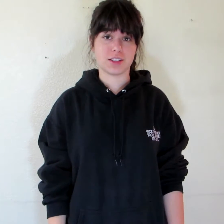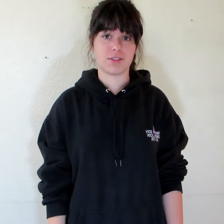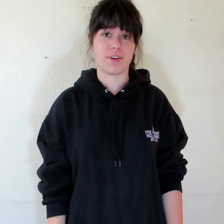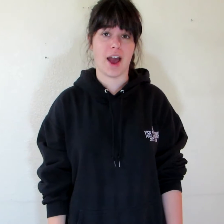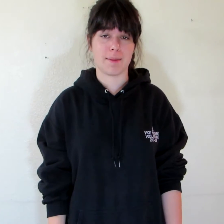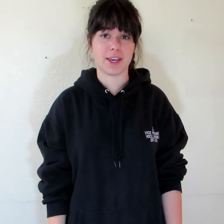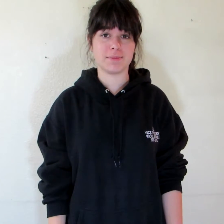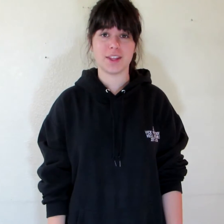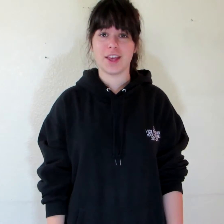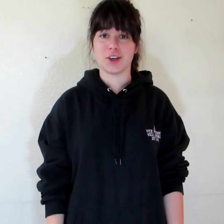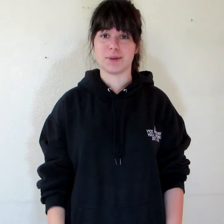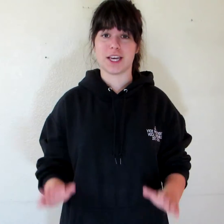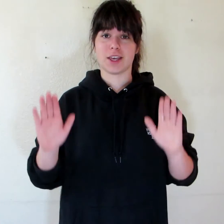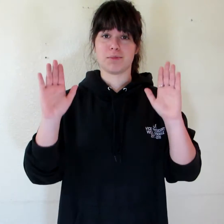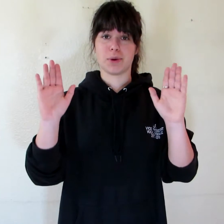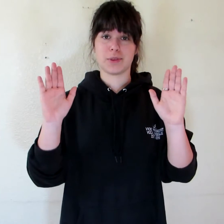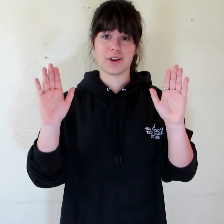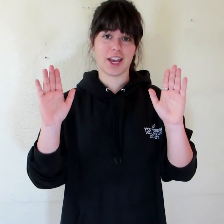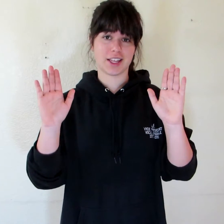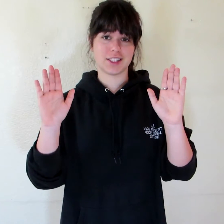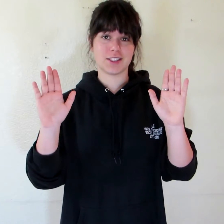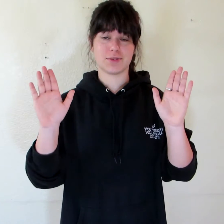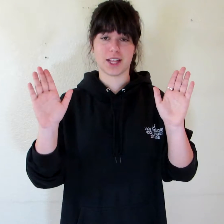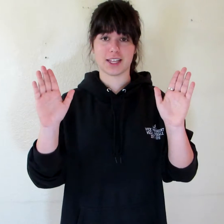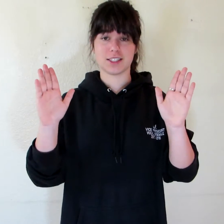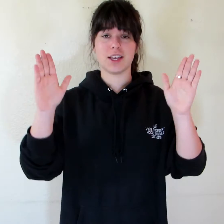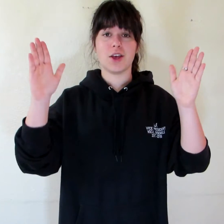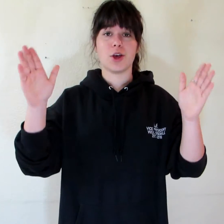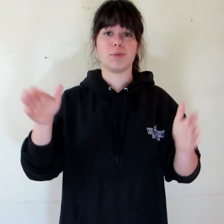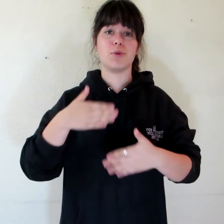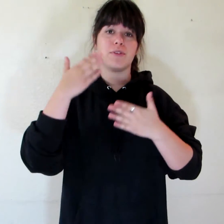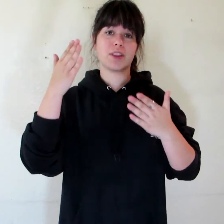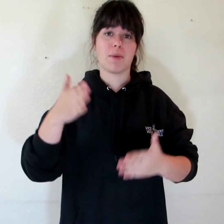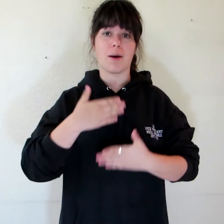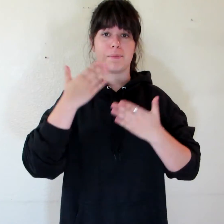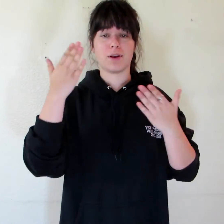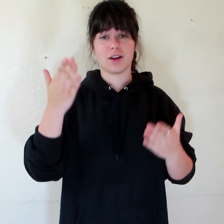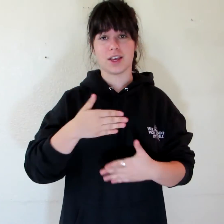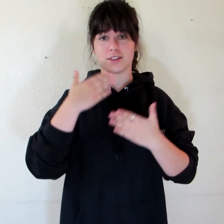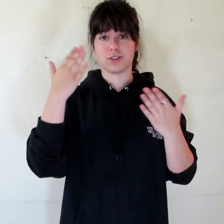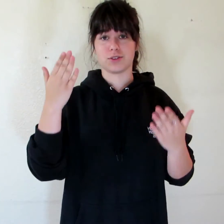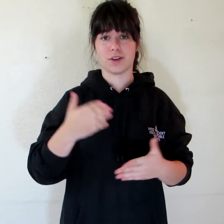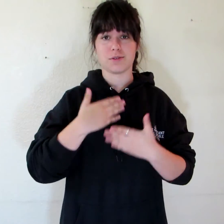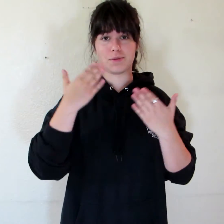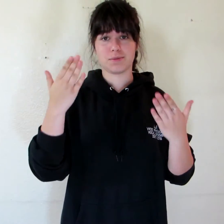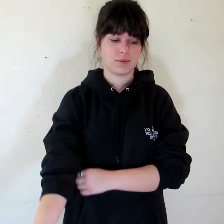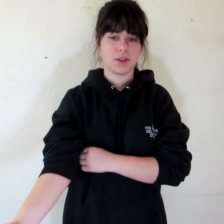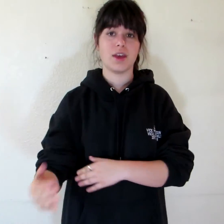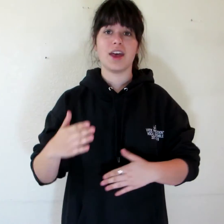for happy. You'll be taking both your hands flattened and moving them up against yourself. If